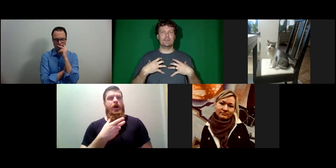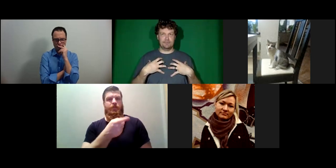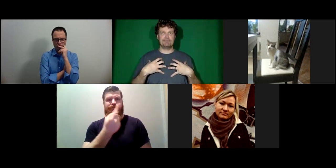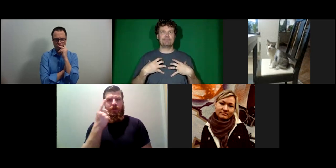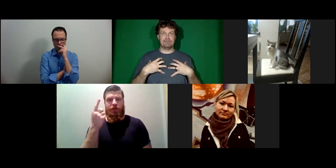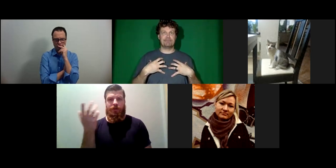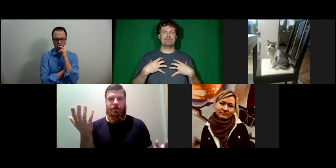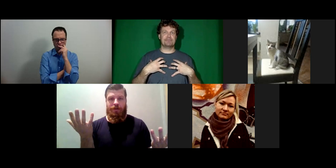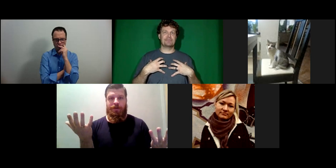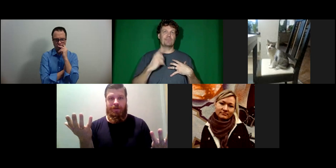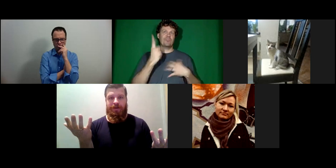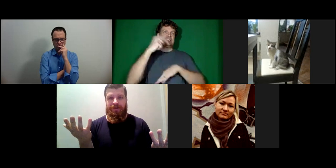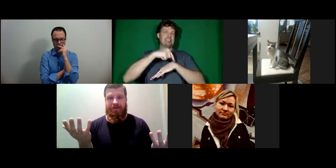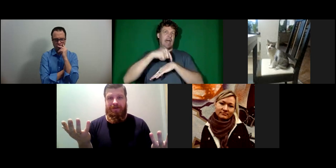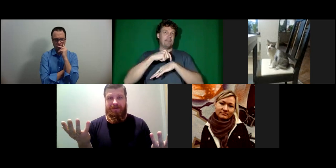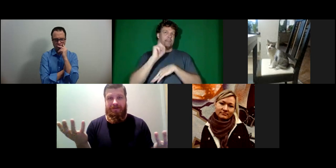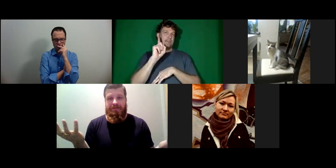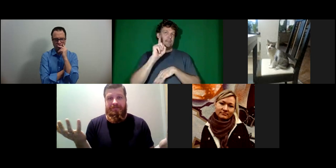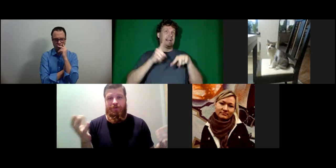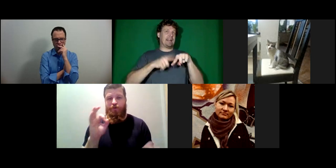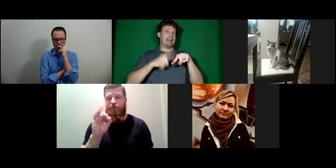once I showed up, he was actually really shocked that I was deaf.